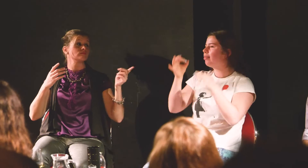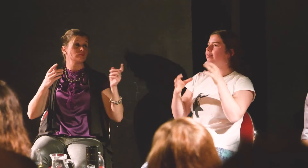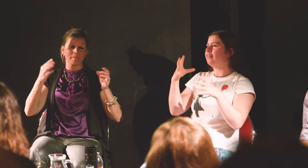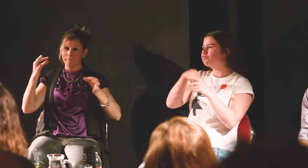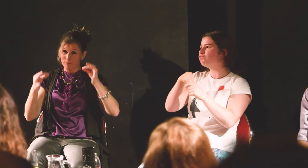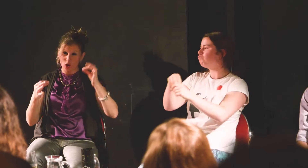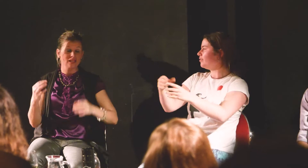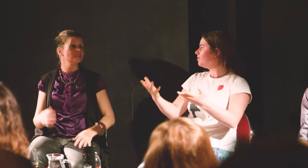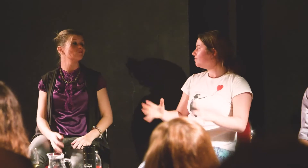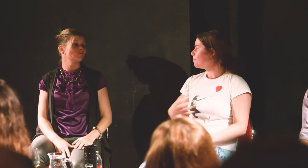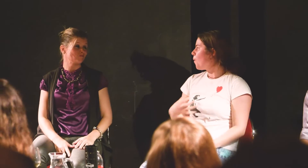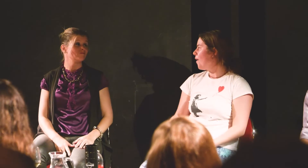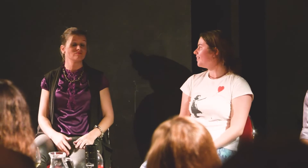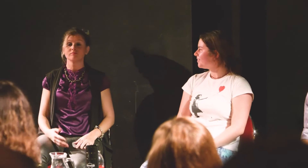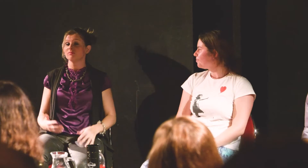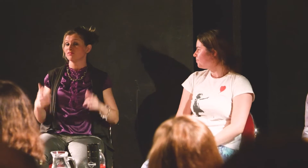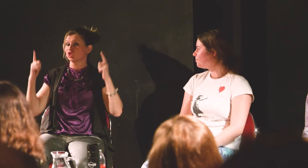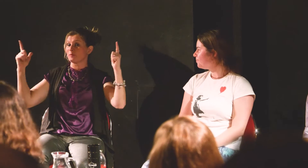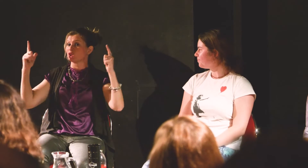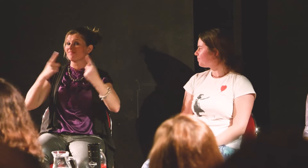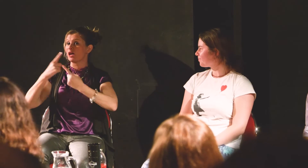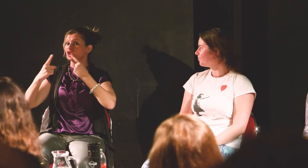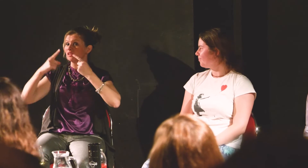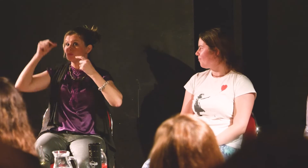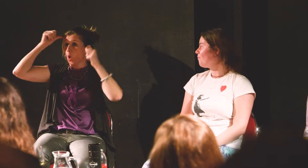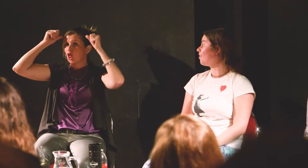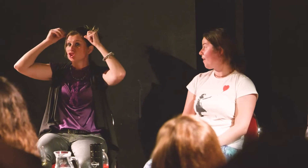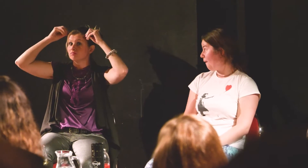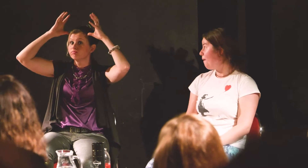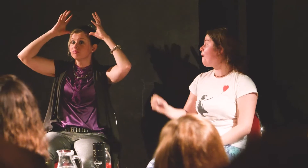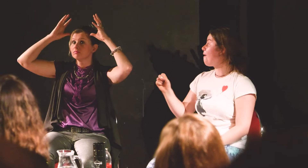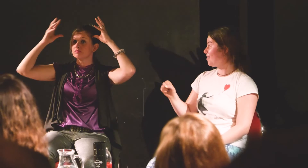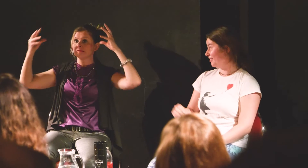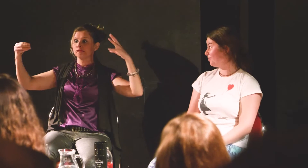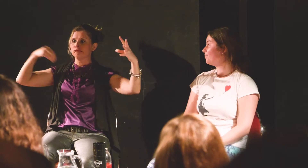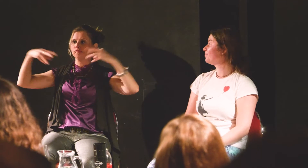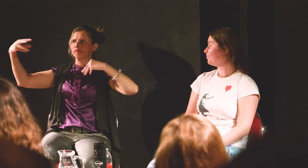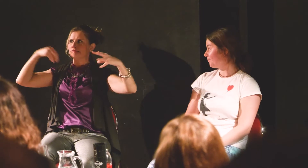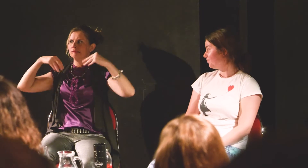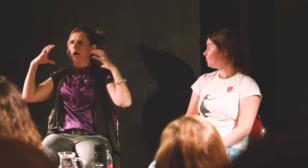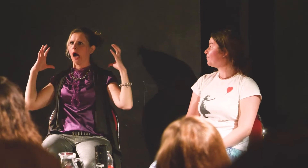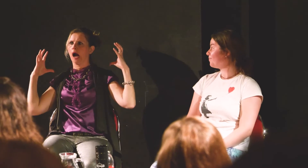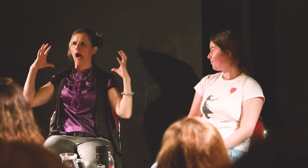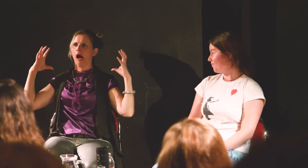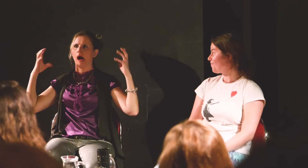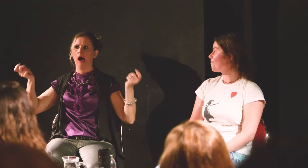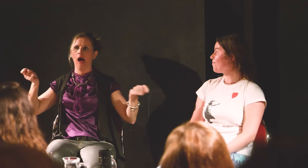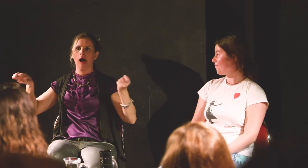There's a bit of politics involved, I guess. So too much information, potentially you're getting all that knowledge